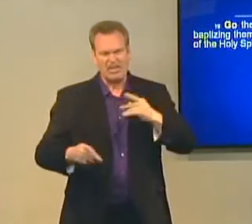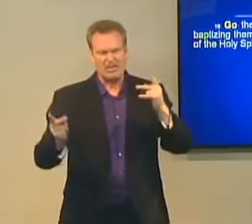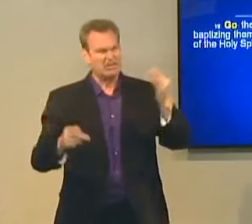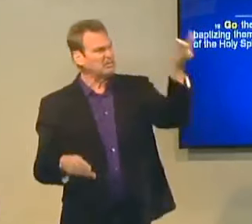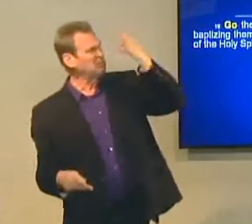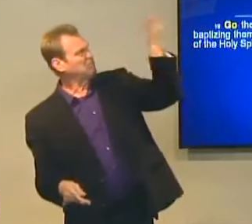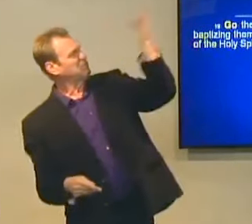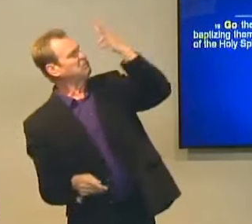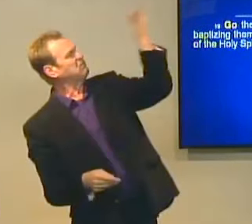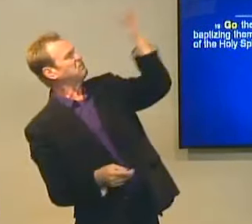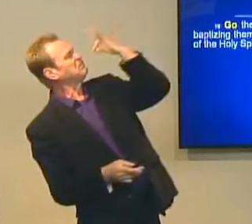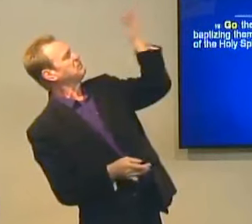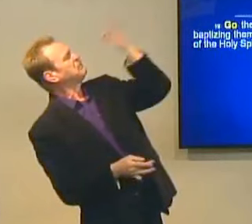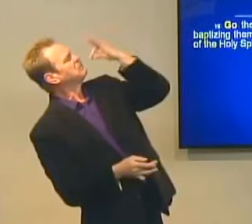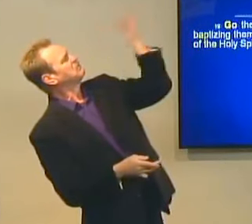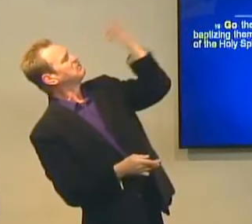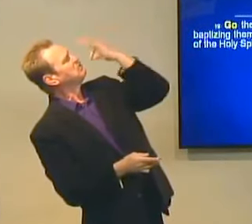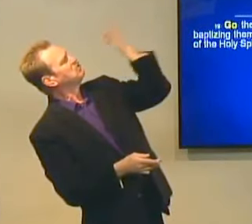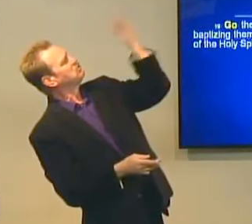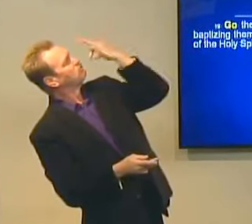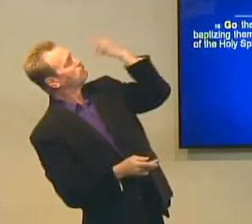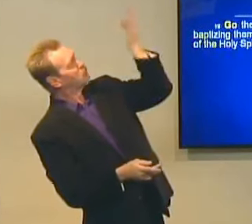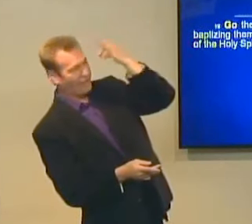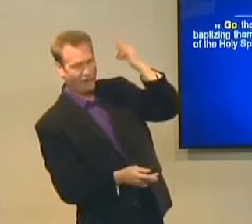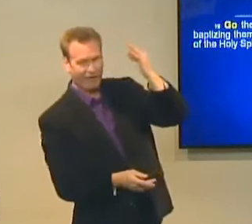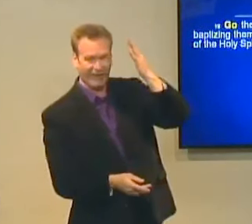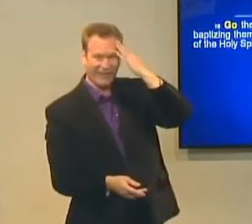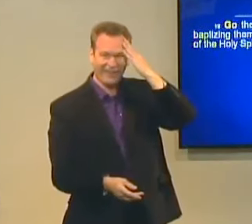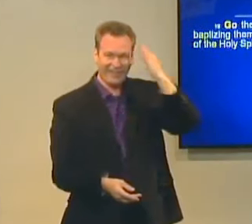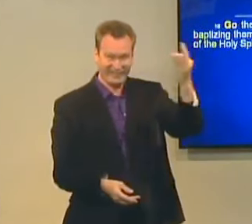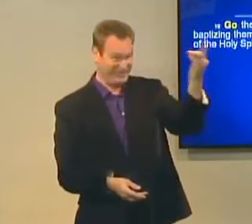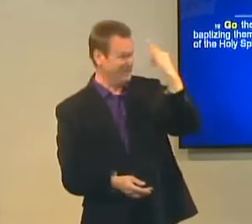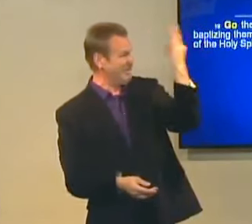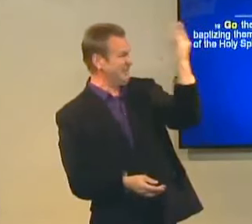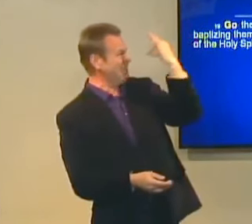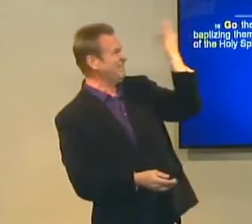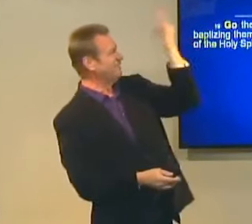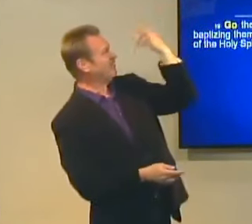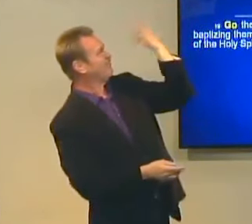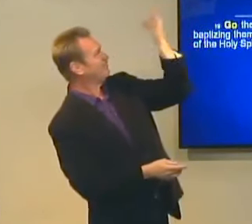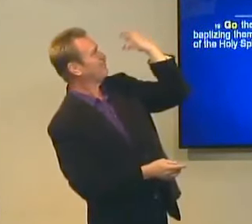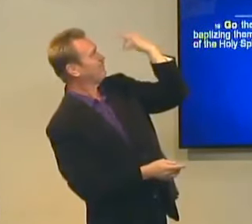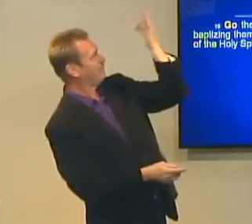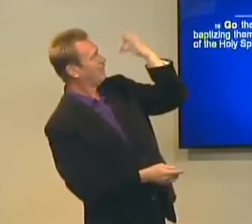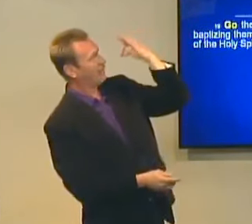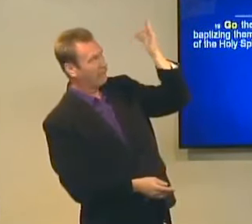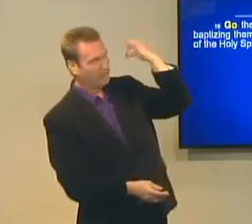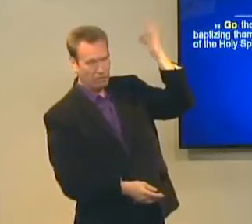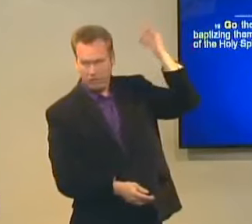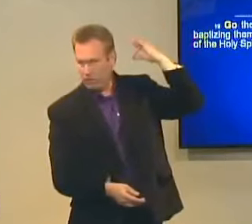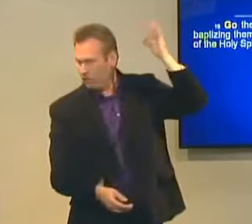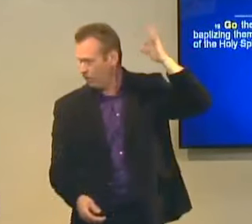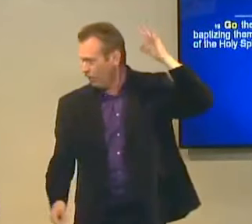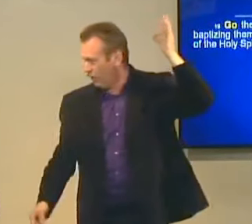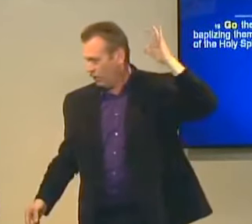people often don't like to hear people preaching at them in their face you know this sign we have an ASL oh they're all in my face preaching at